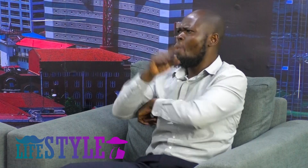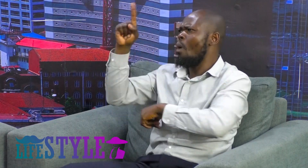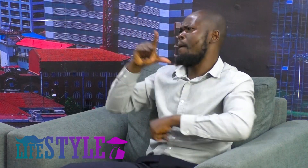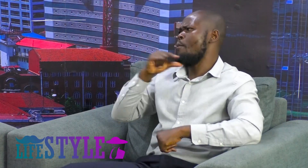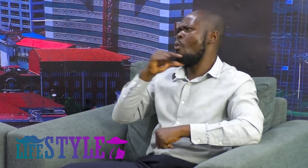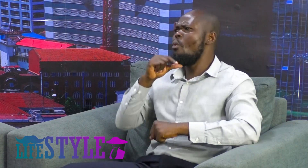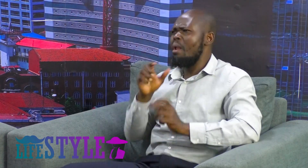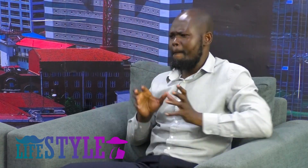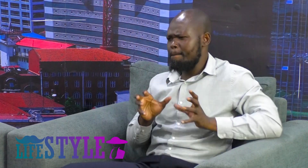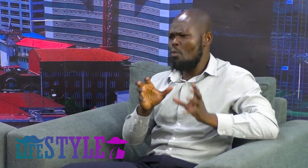language.